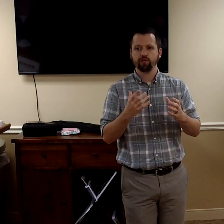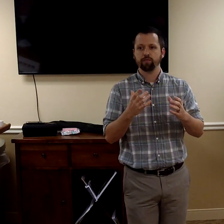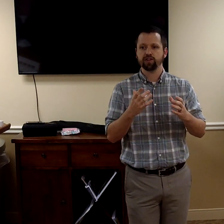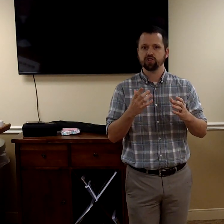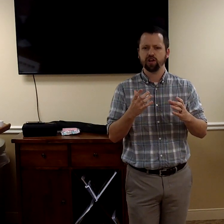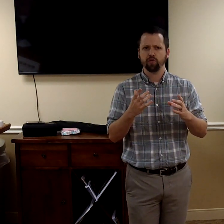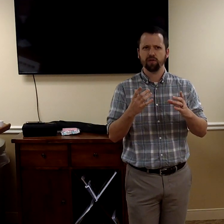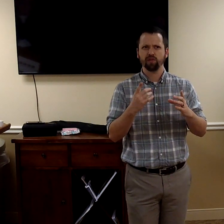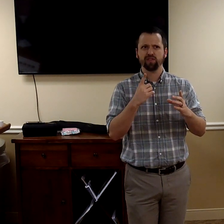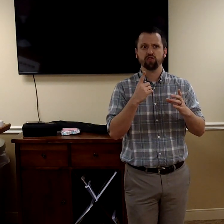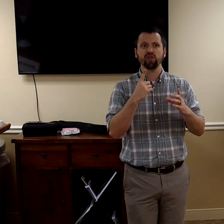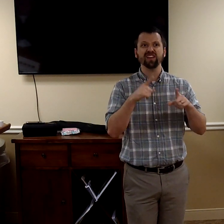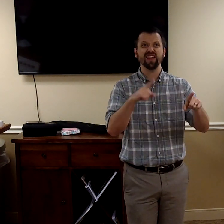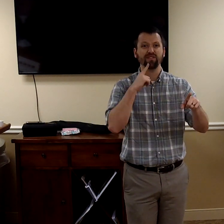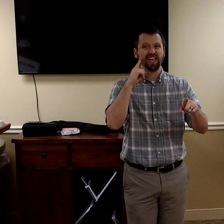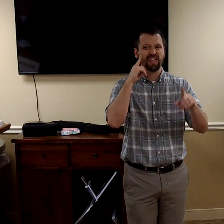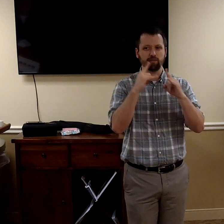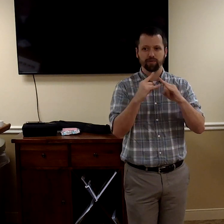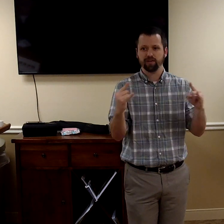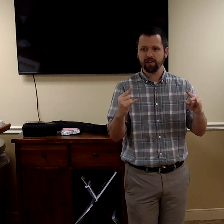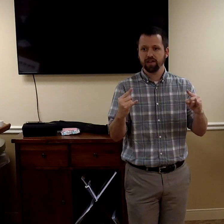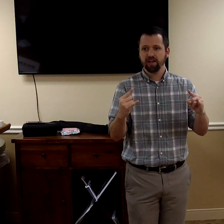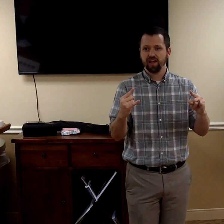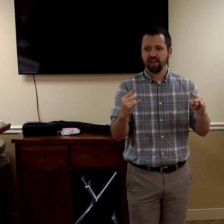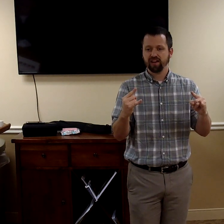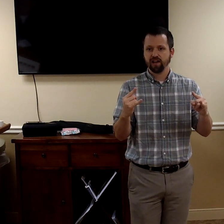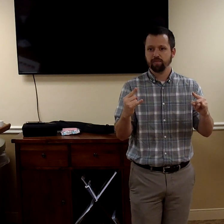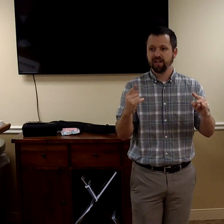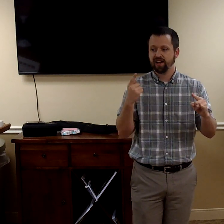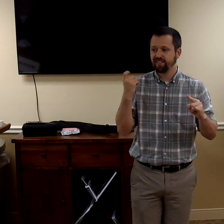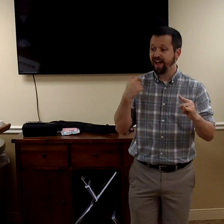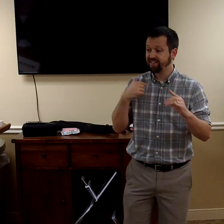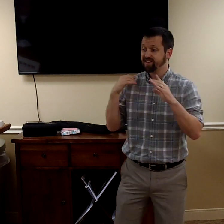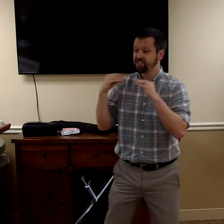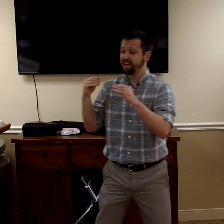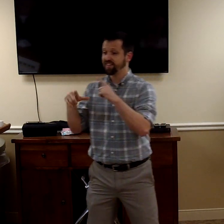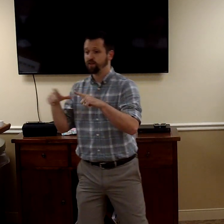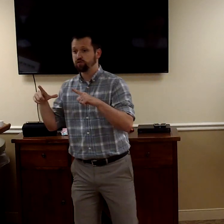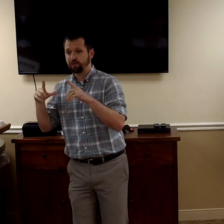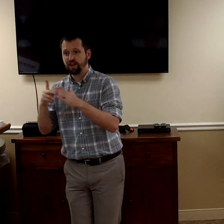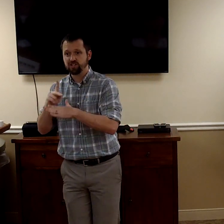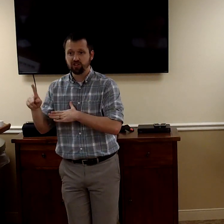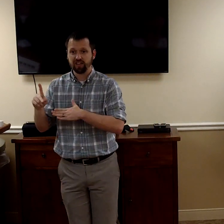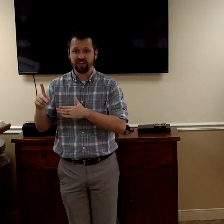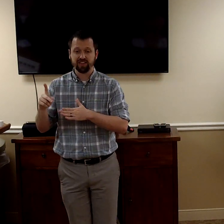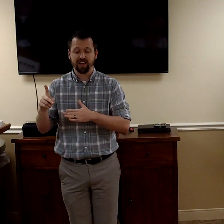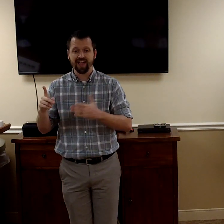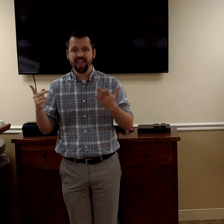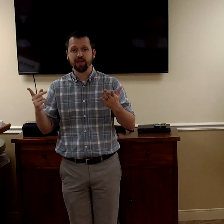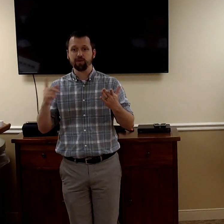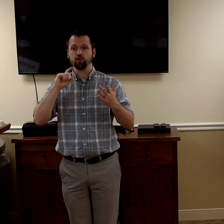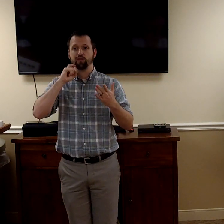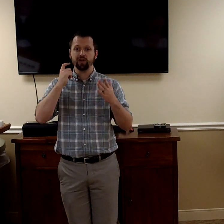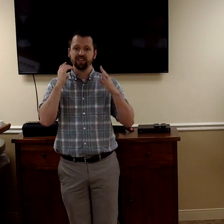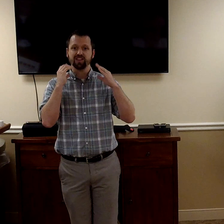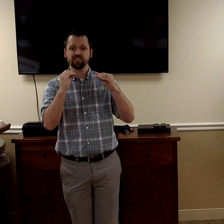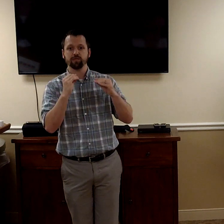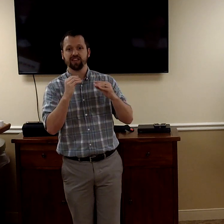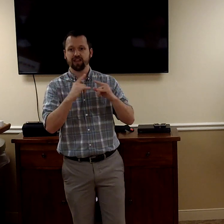bunch, it was during Deaf Camp. And because I teach sign language professionally, they thought, hey, it'd be cool if we could teach some of the camp